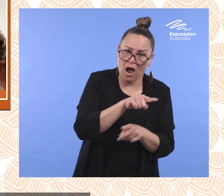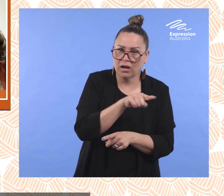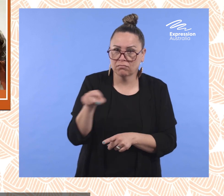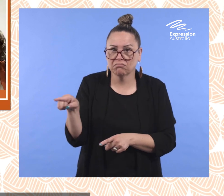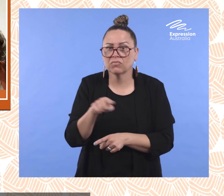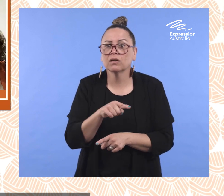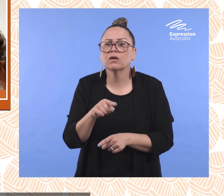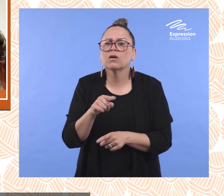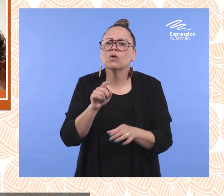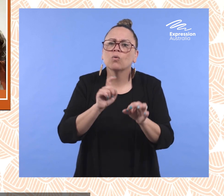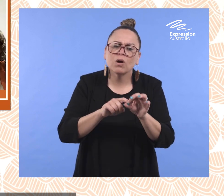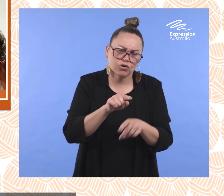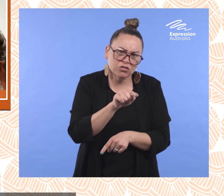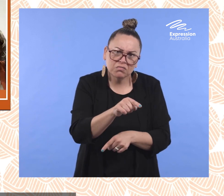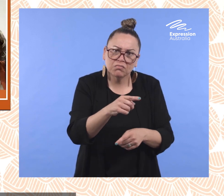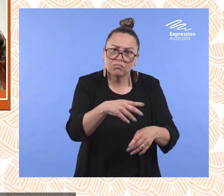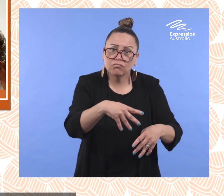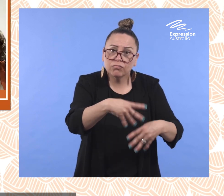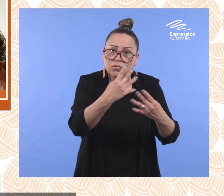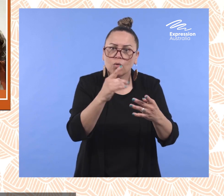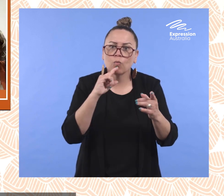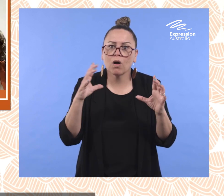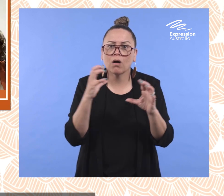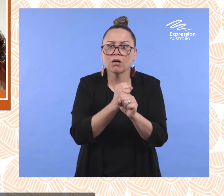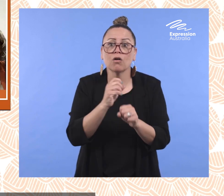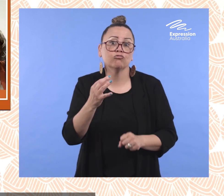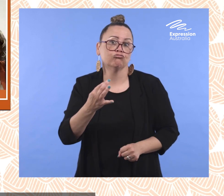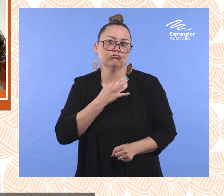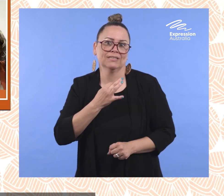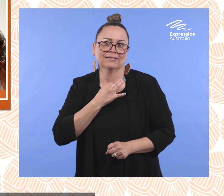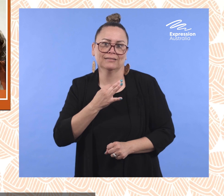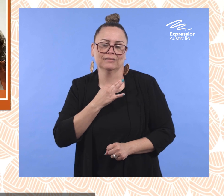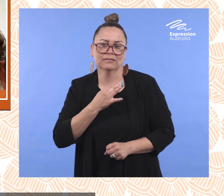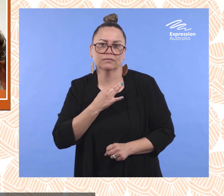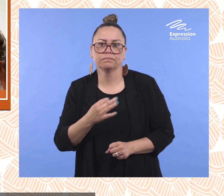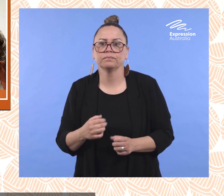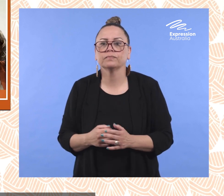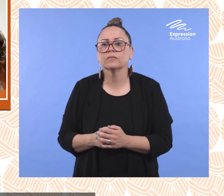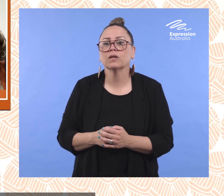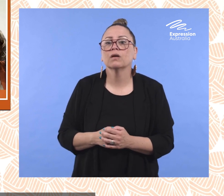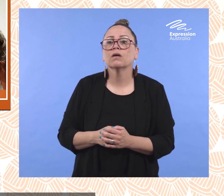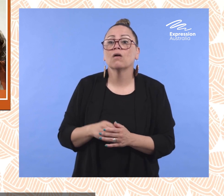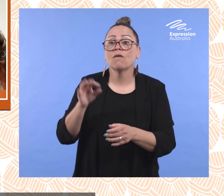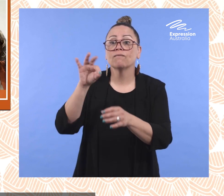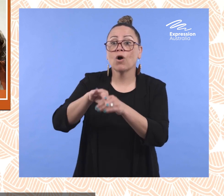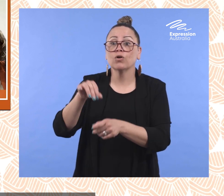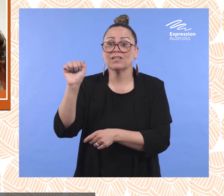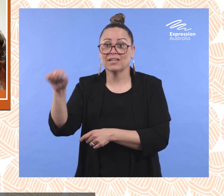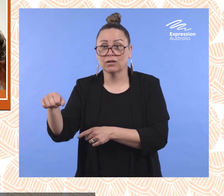A question here, Aunty Munya, is there a summary of the perceived risk, what might be lost by voting yes or no?